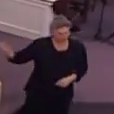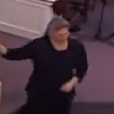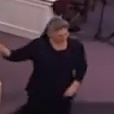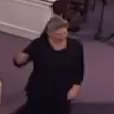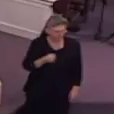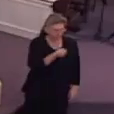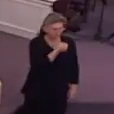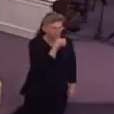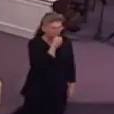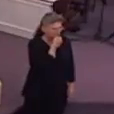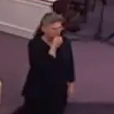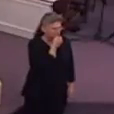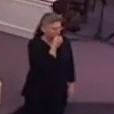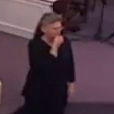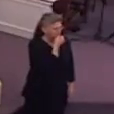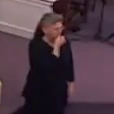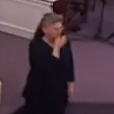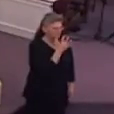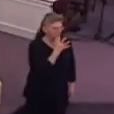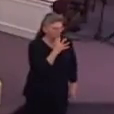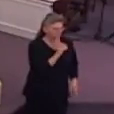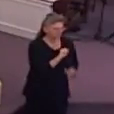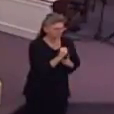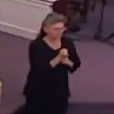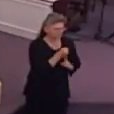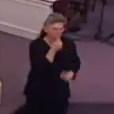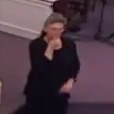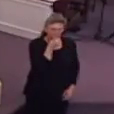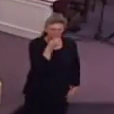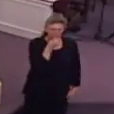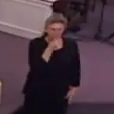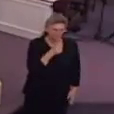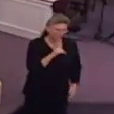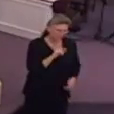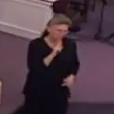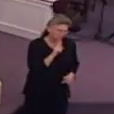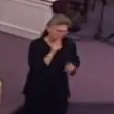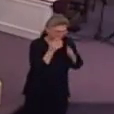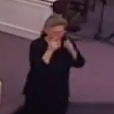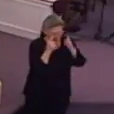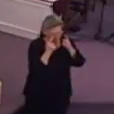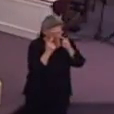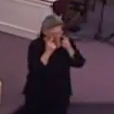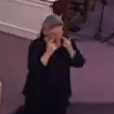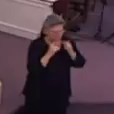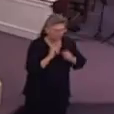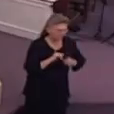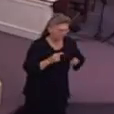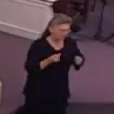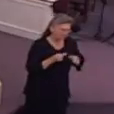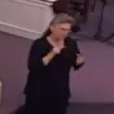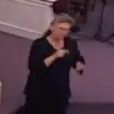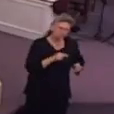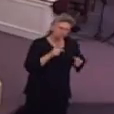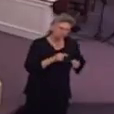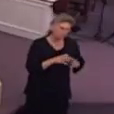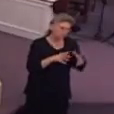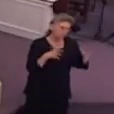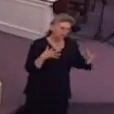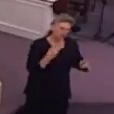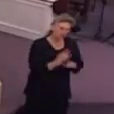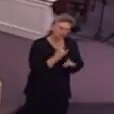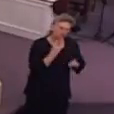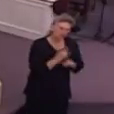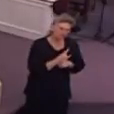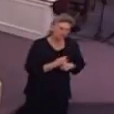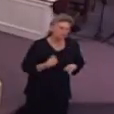He began to talk about the situation. He was pretty torn that day because he had struggled so much with alcoholism, and